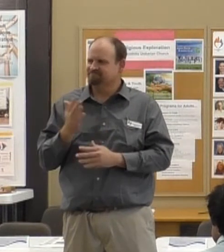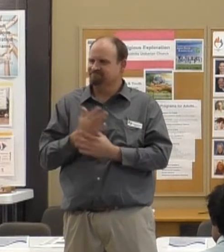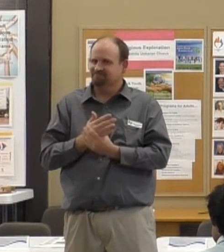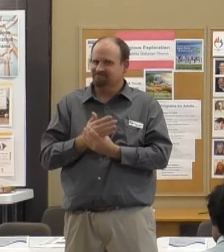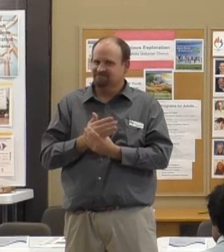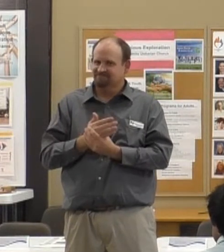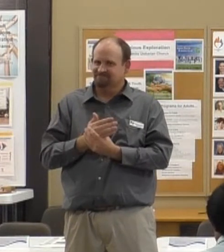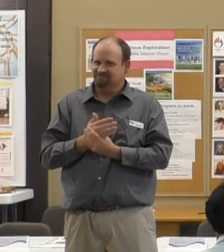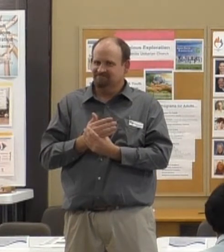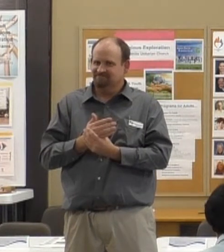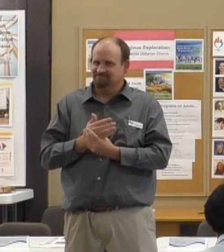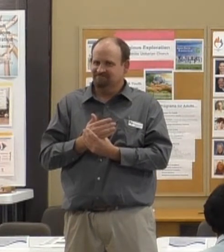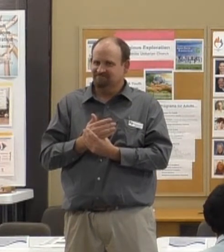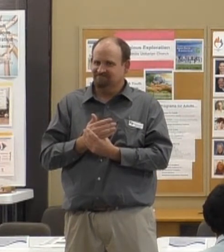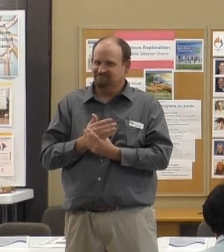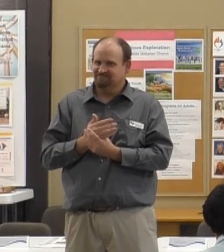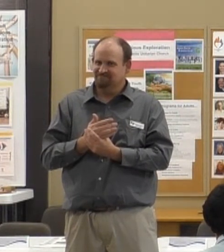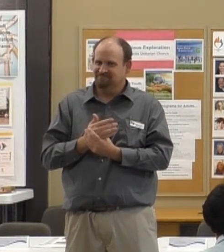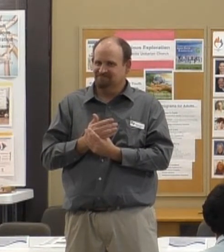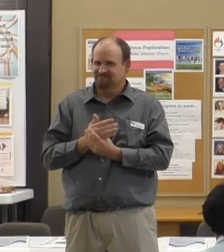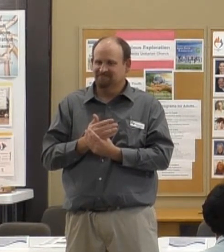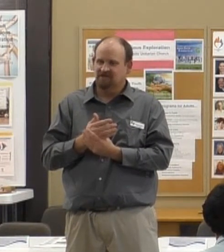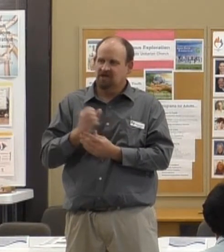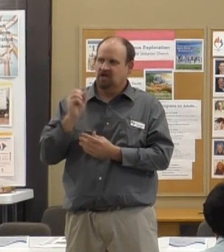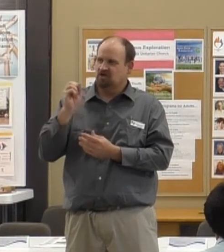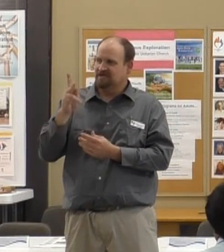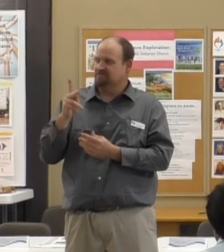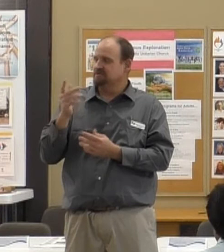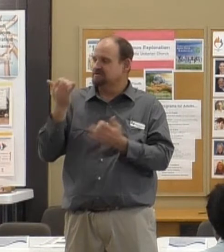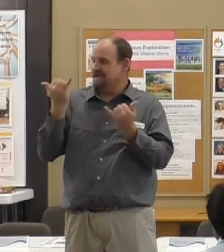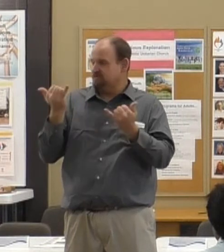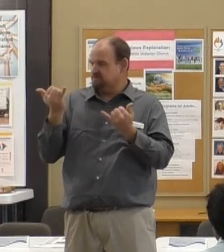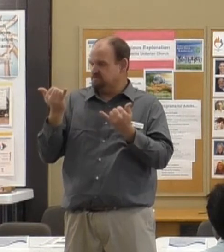for communication, for their primary means of communication.